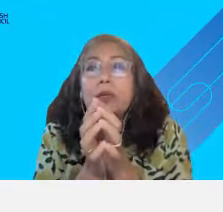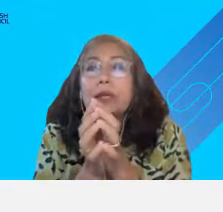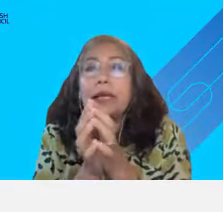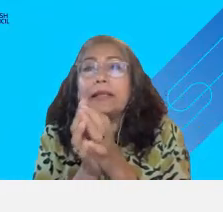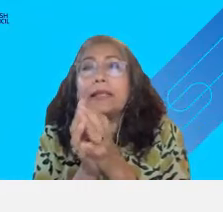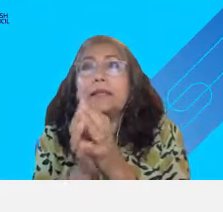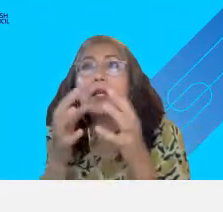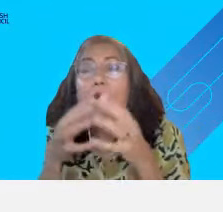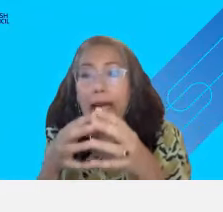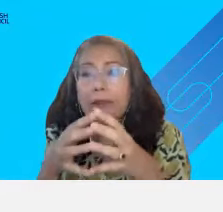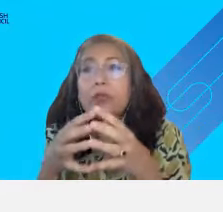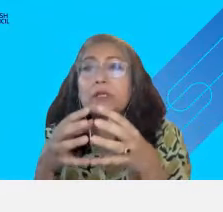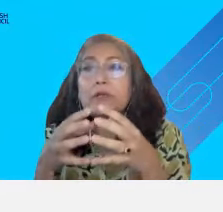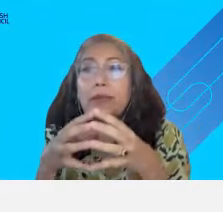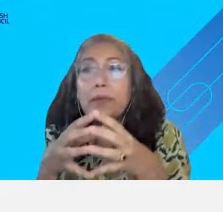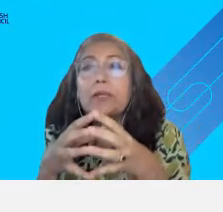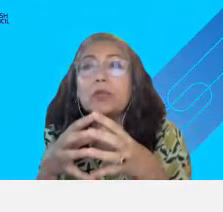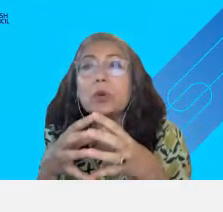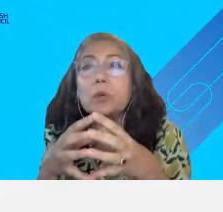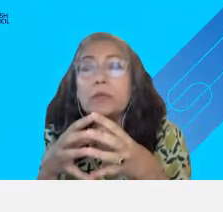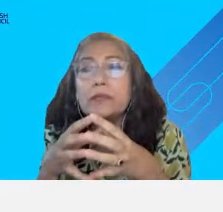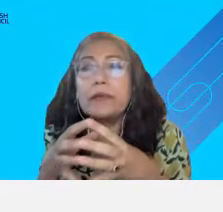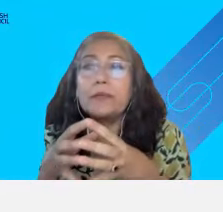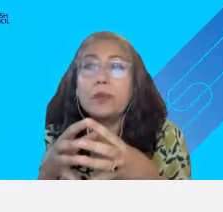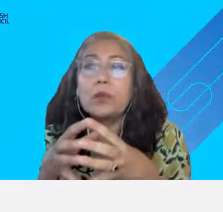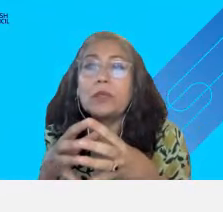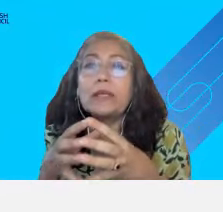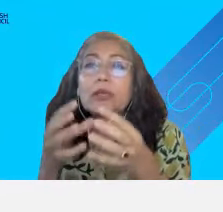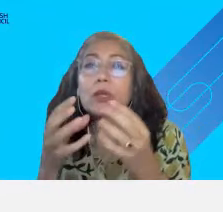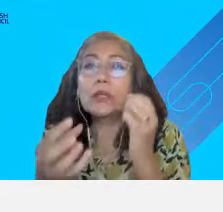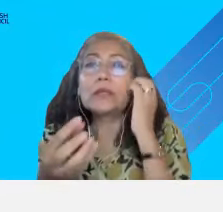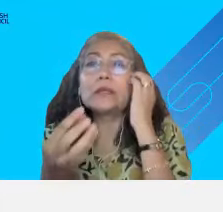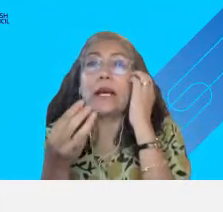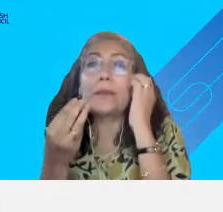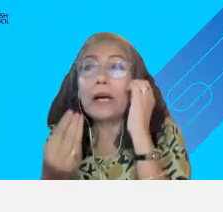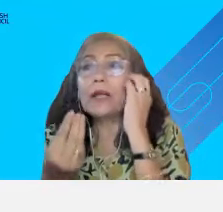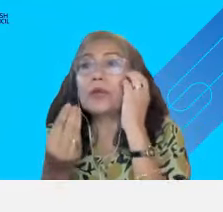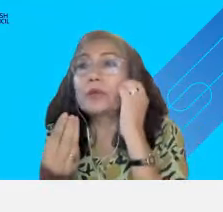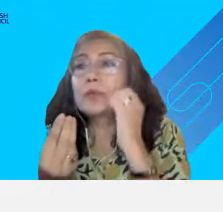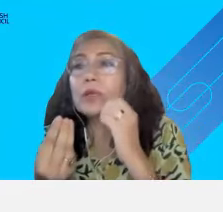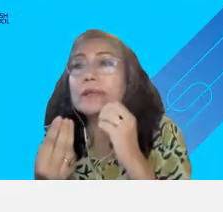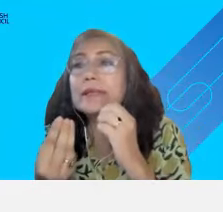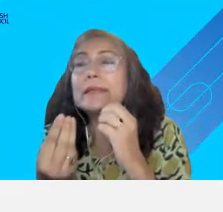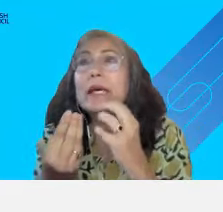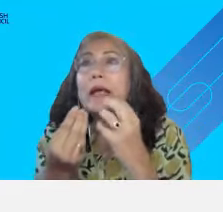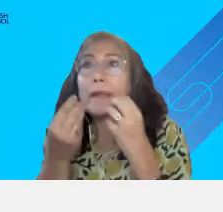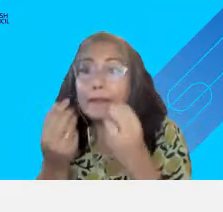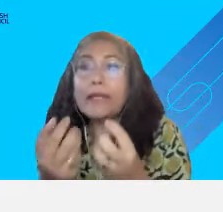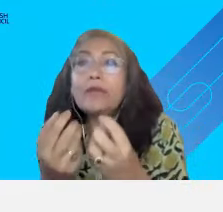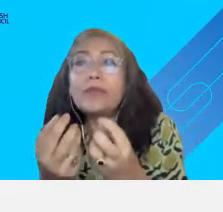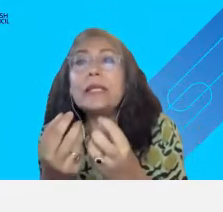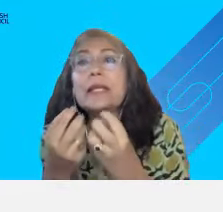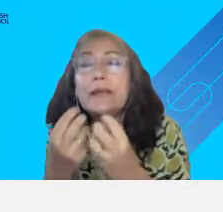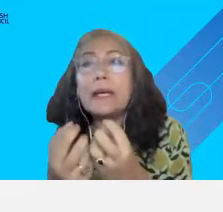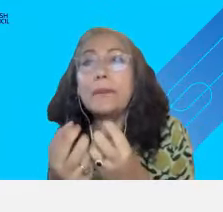we look at is collaboratively brainstorm. It is very important that your learners are part of the process, that